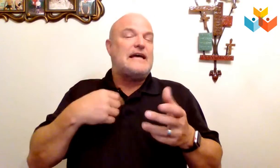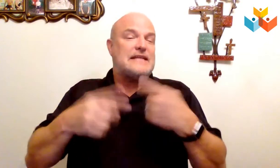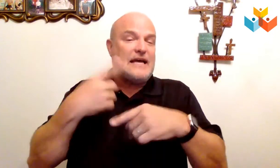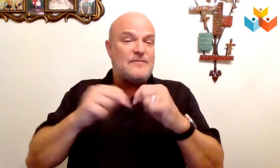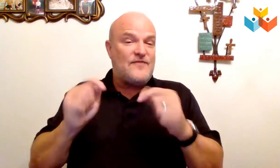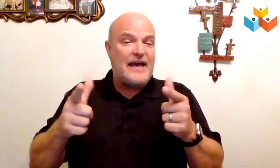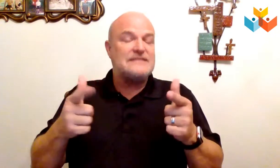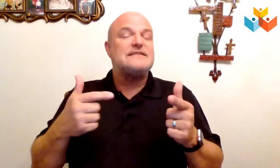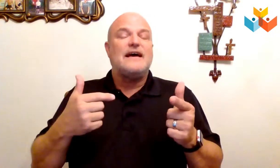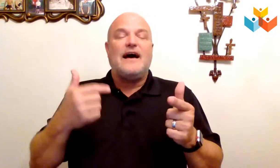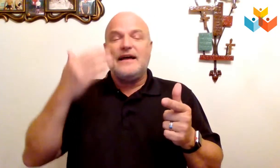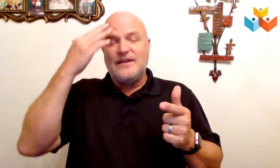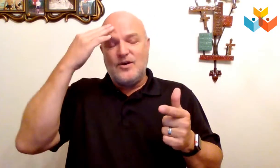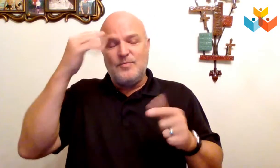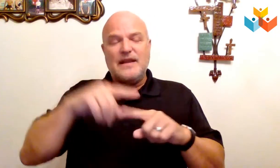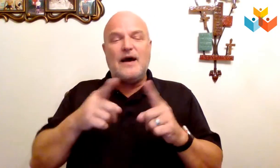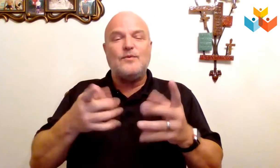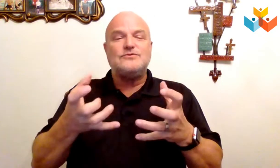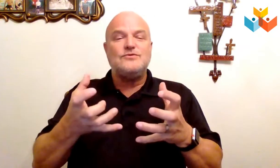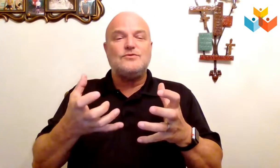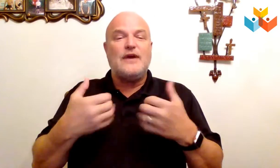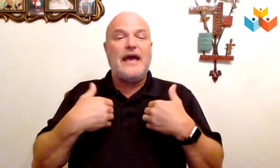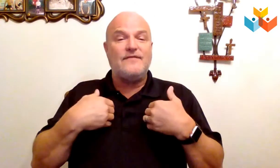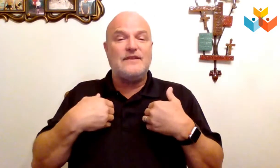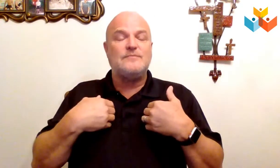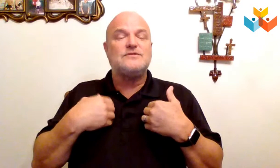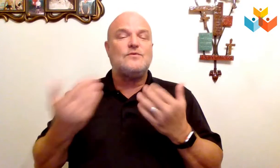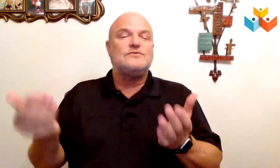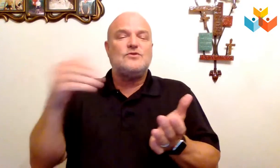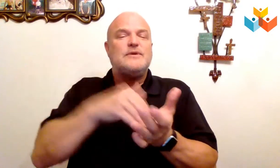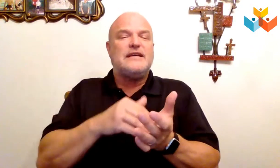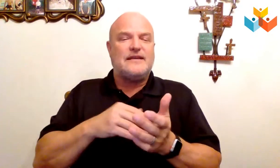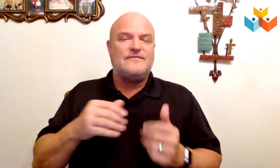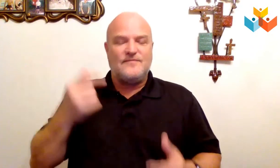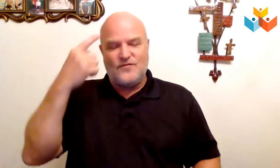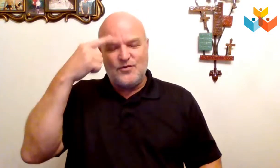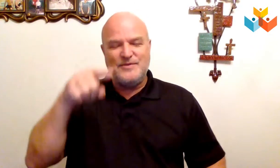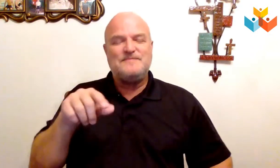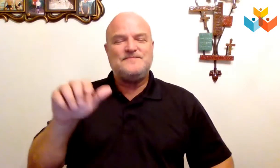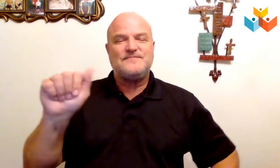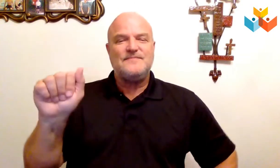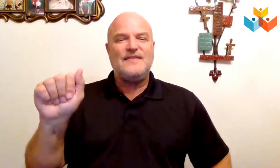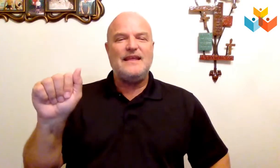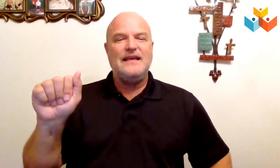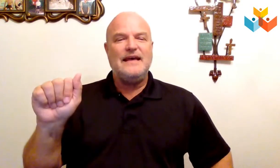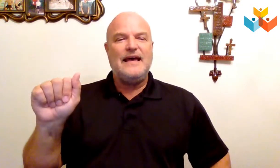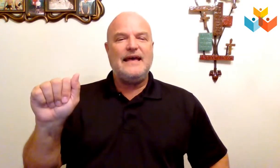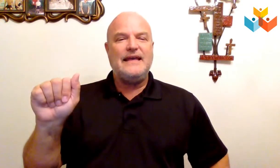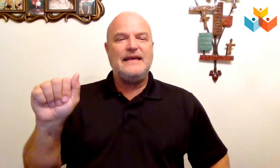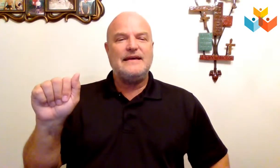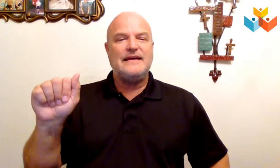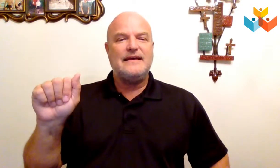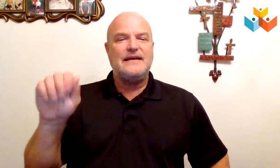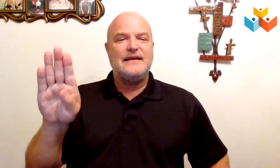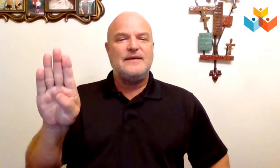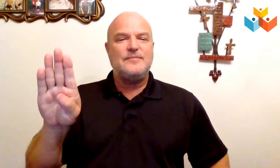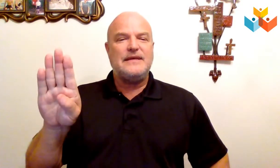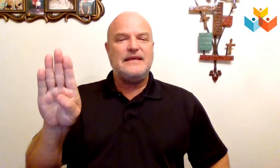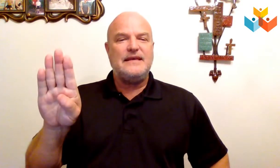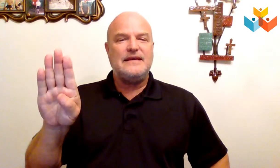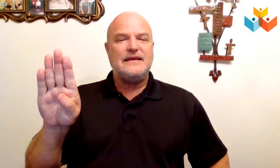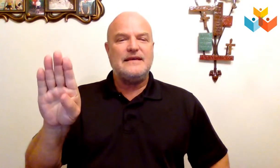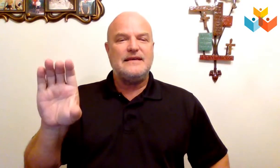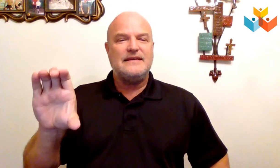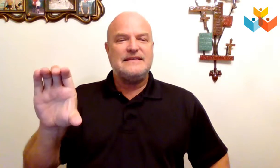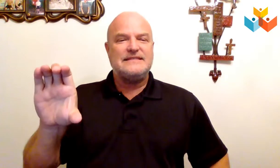quick, just because I sign them fast, I know, but I want you to have them, so we'll do them again for you.